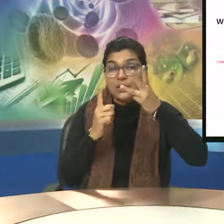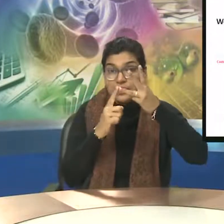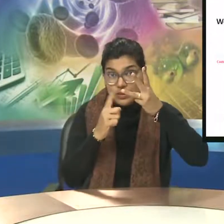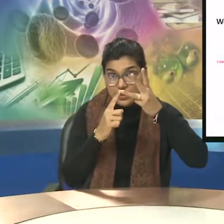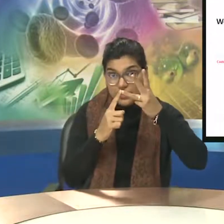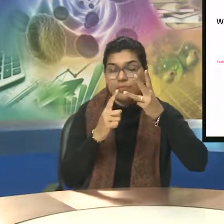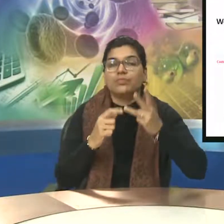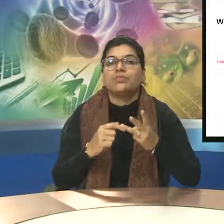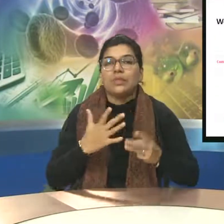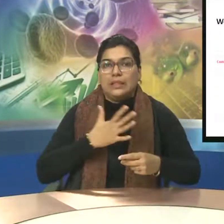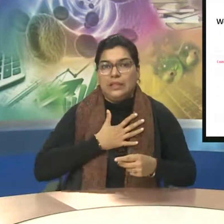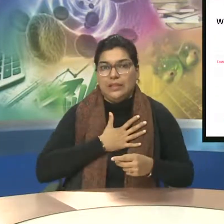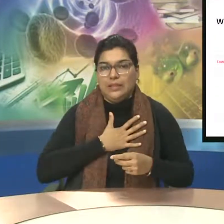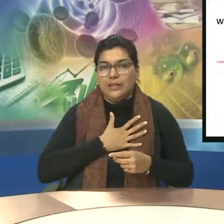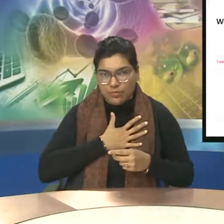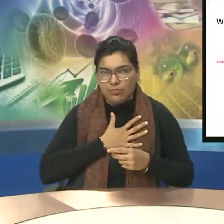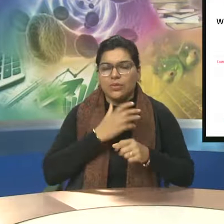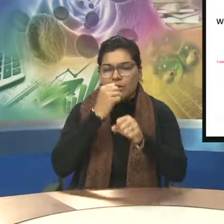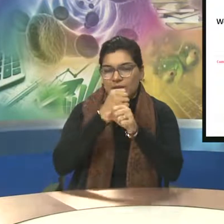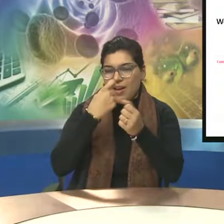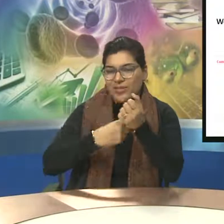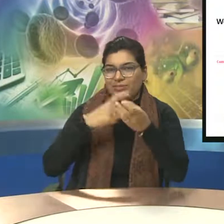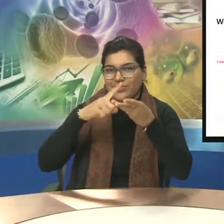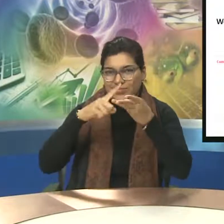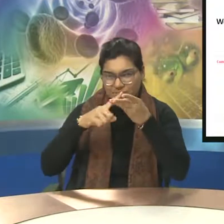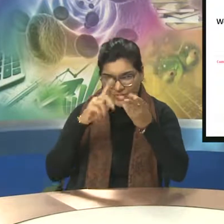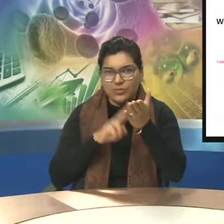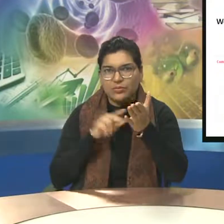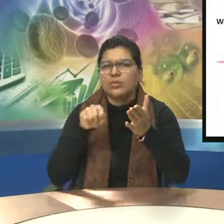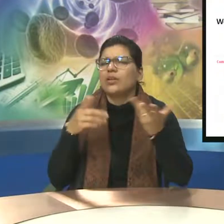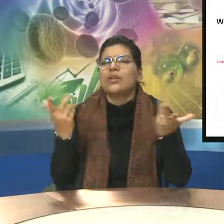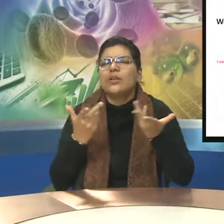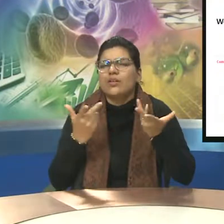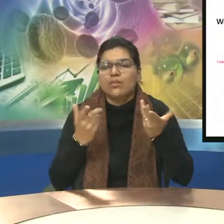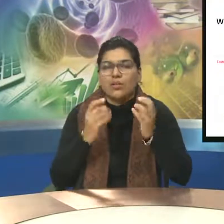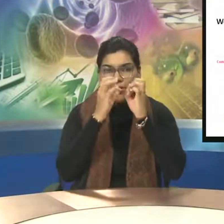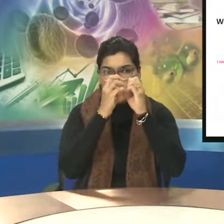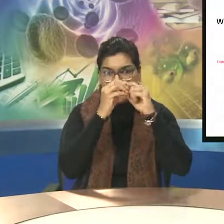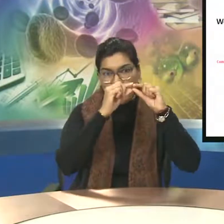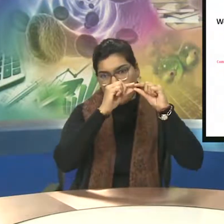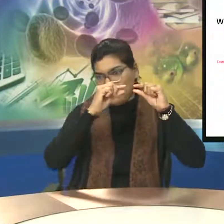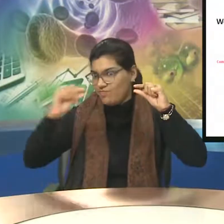spelling. Whenever there is a spelling error,